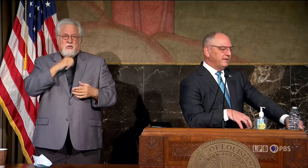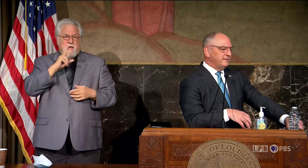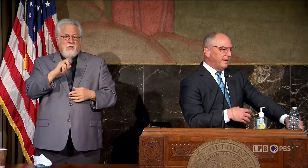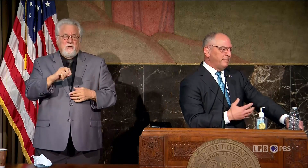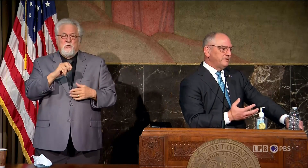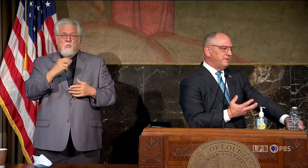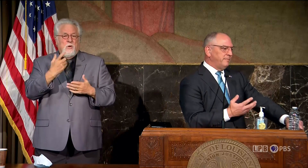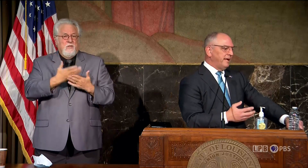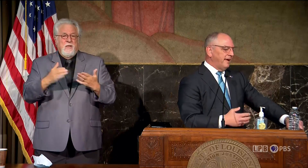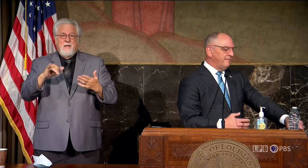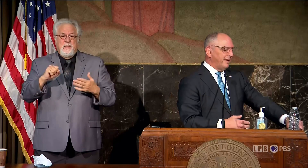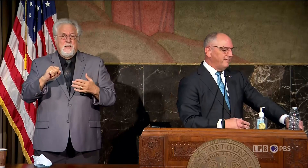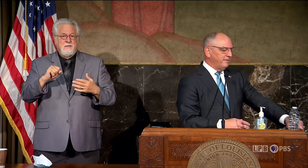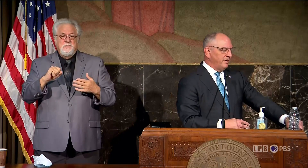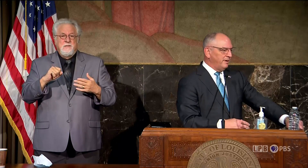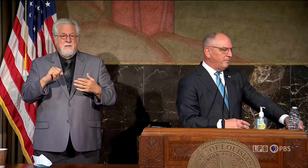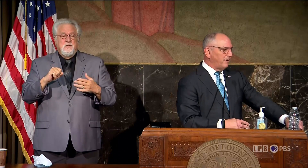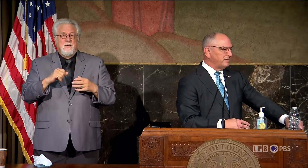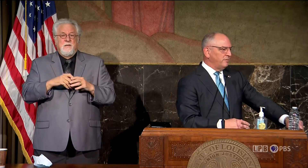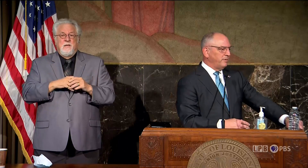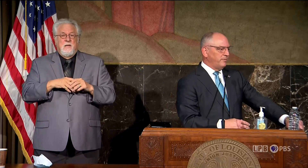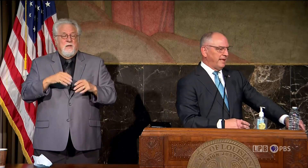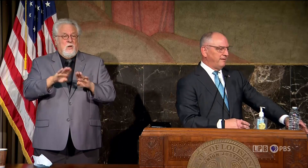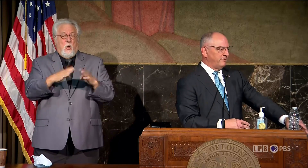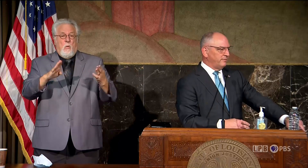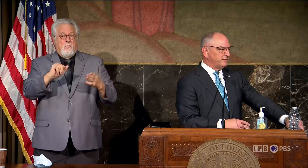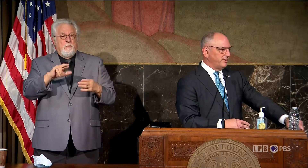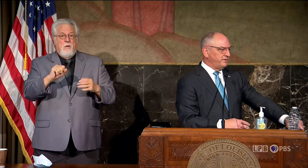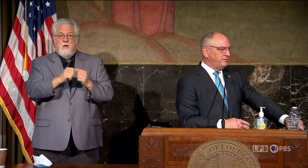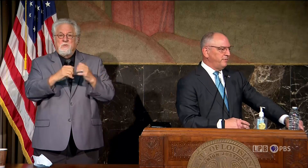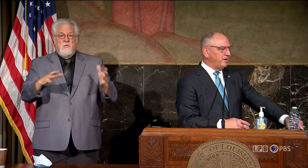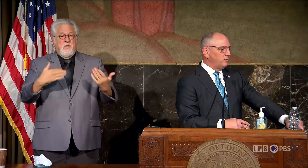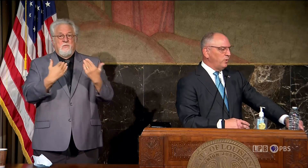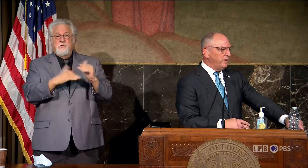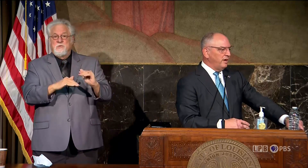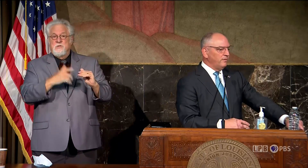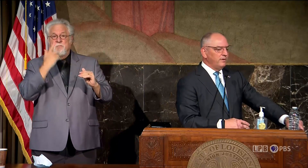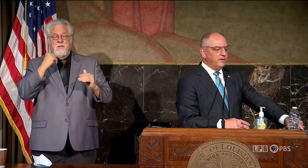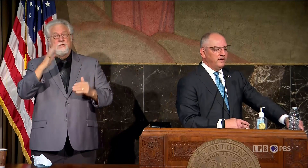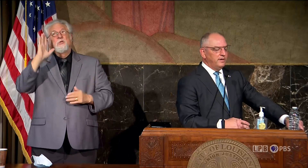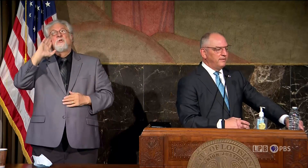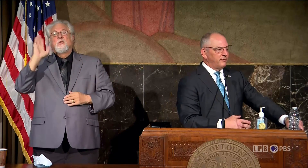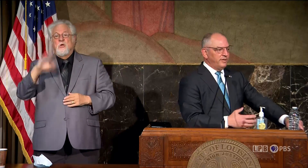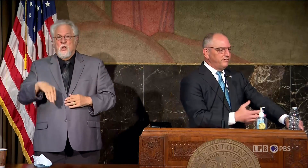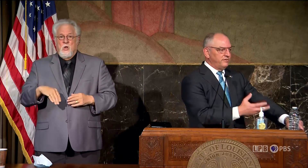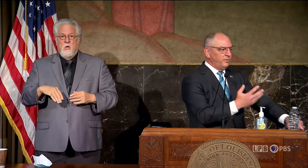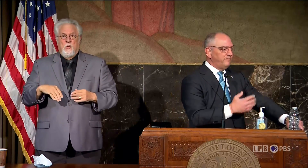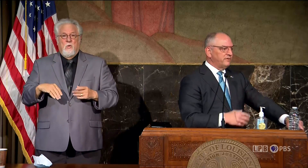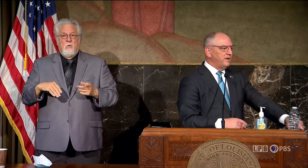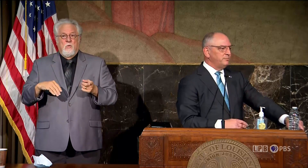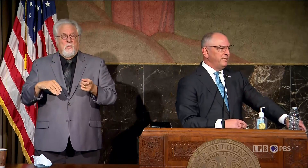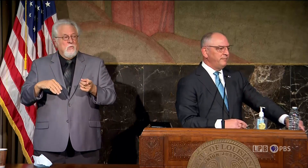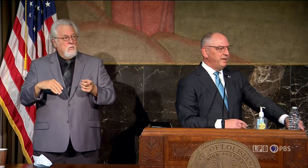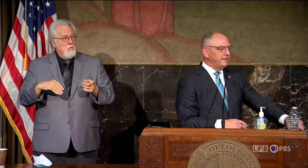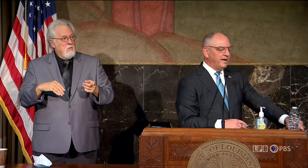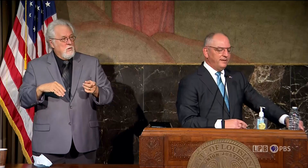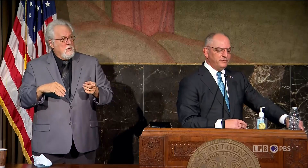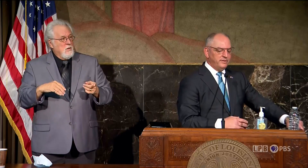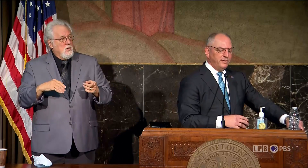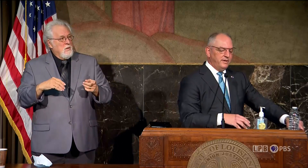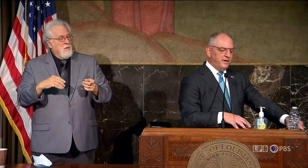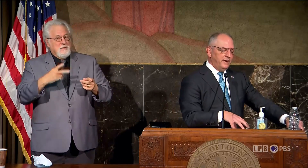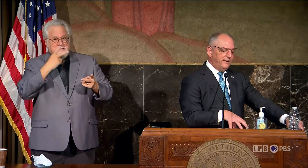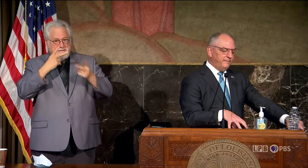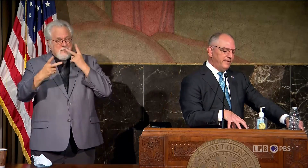those things happens to be having bars open without restrictions, because we know, for reasons that we've discussed many, many